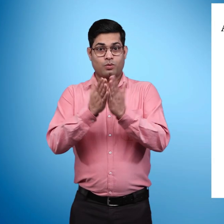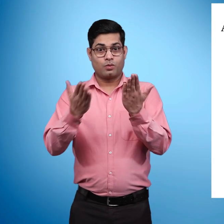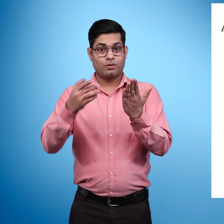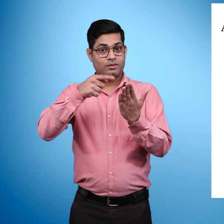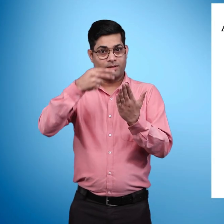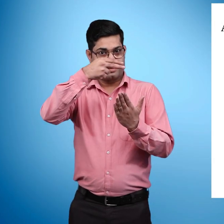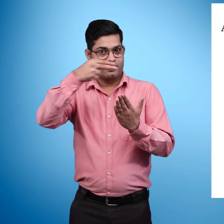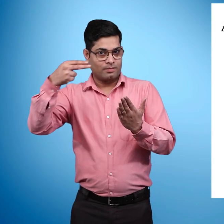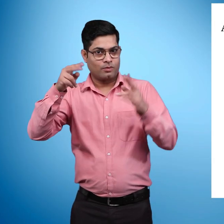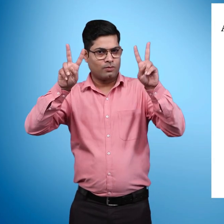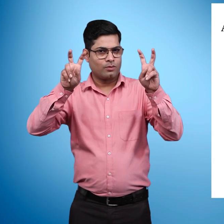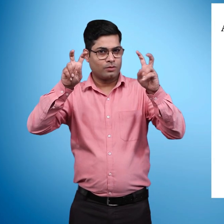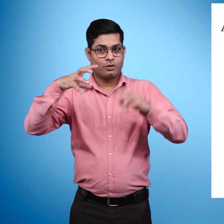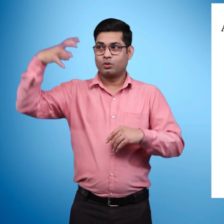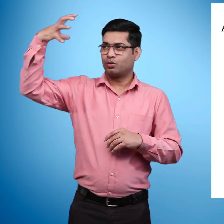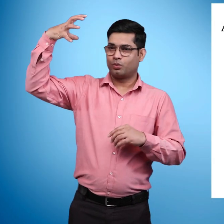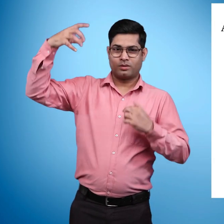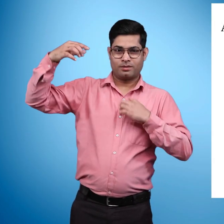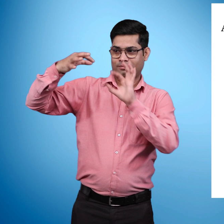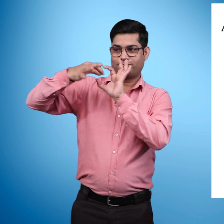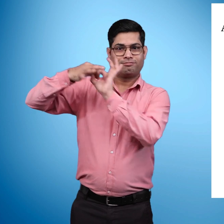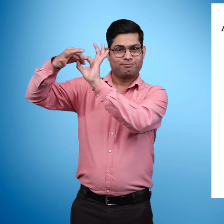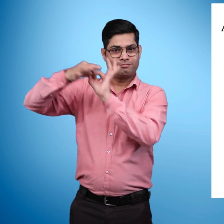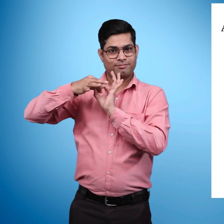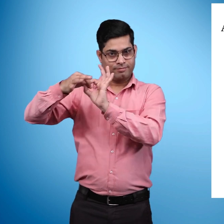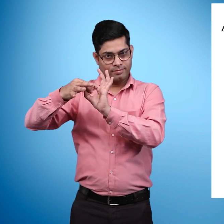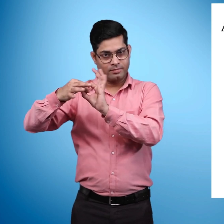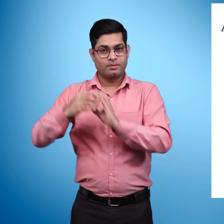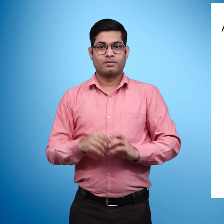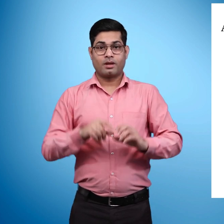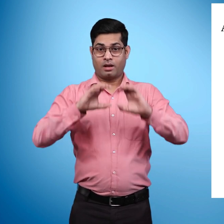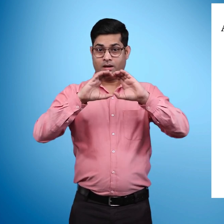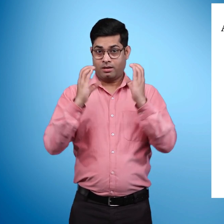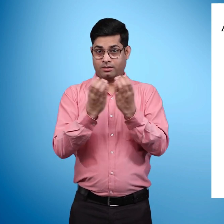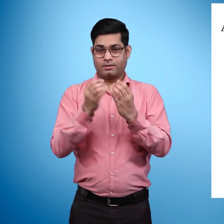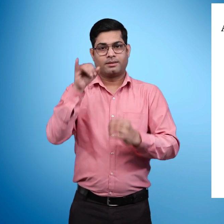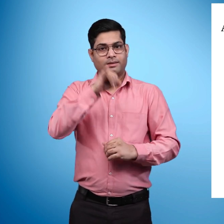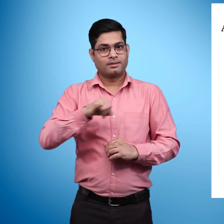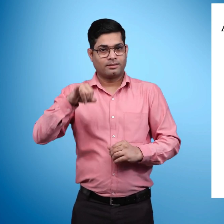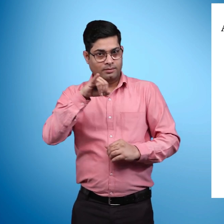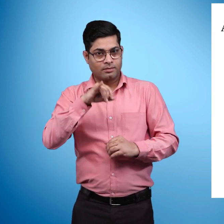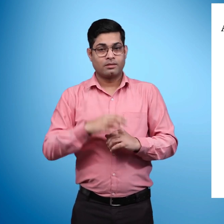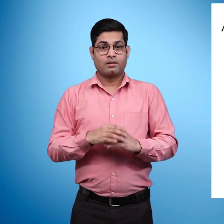audiobook, A Pact with the Sun, a supplementary reader in English for class